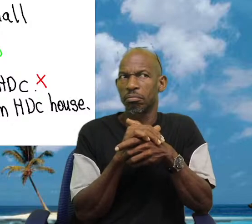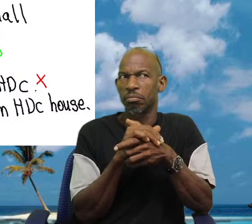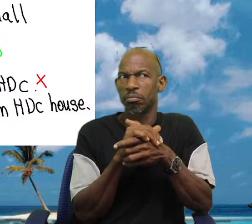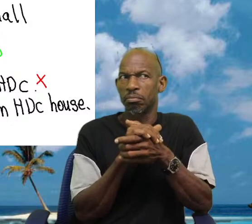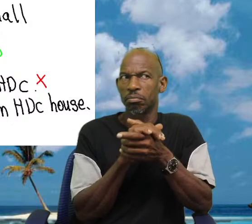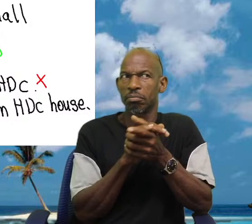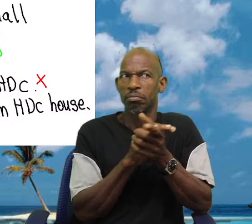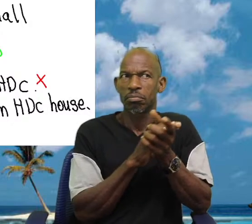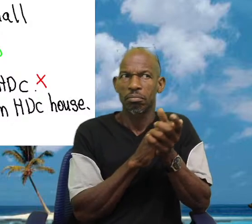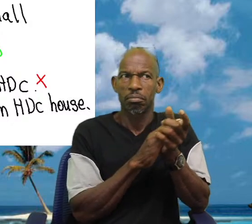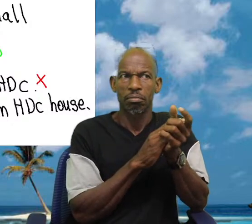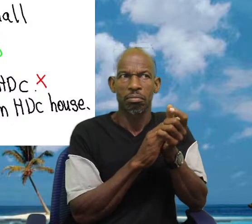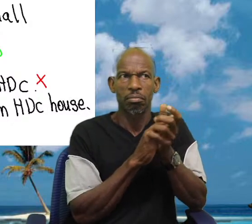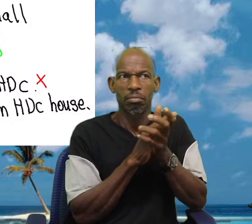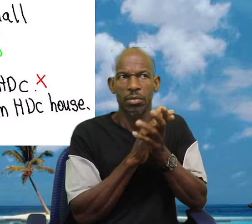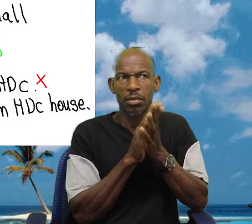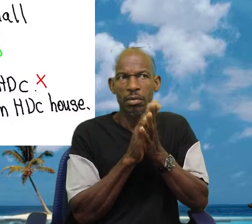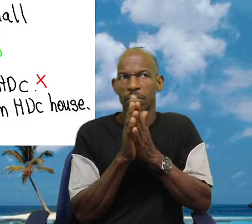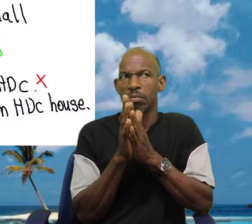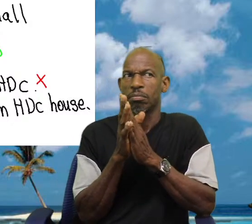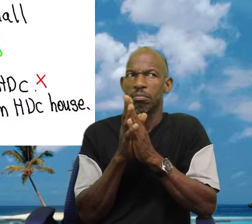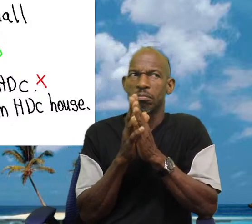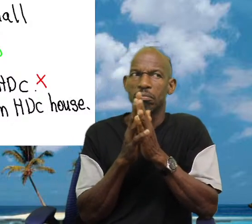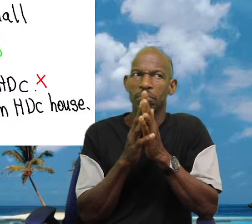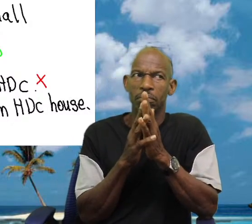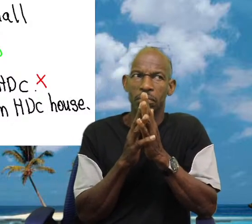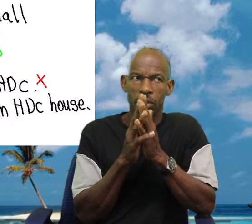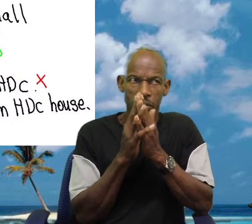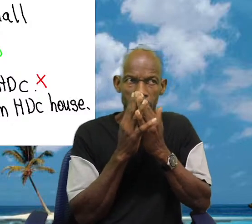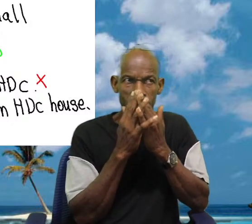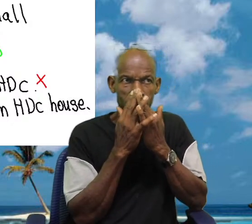use it before. I must use it before.